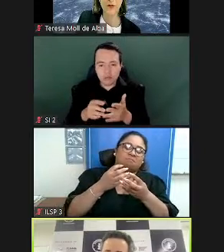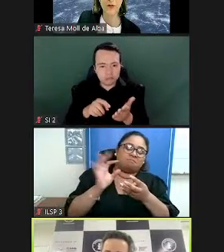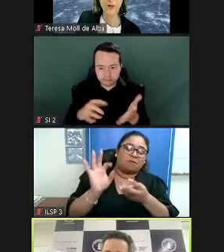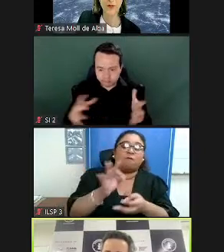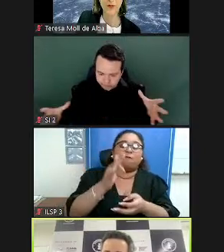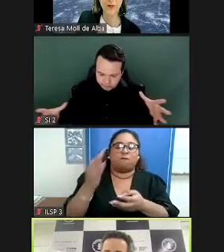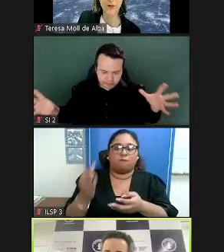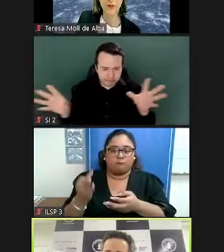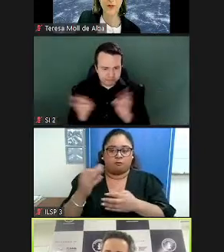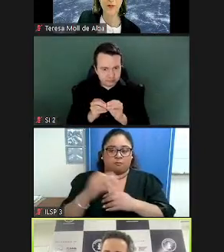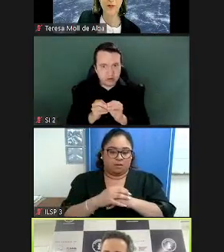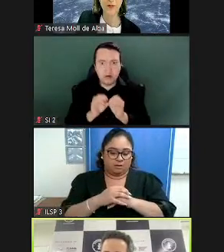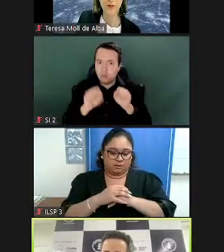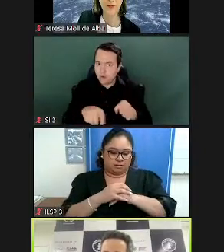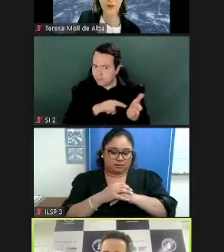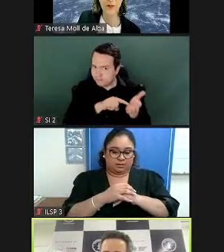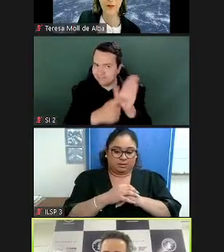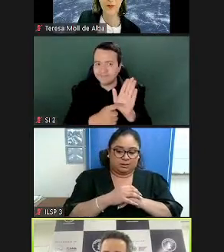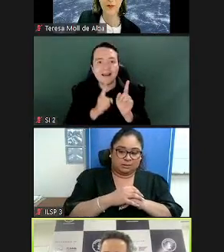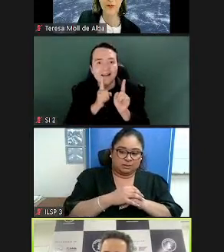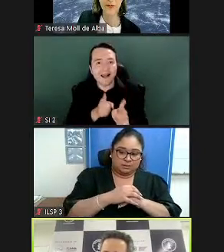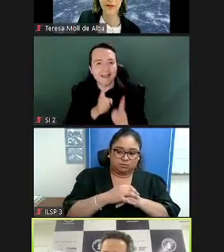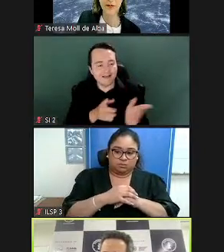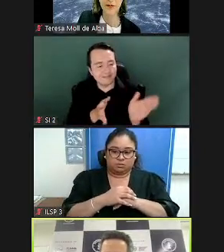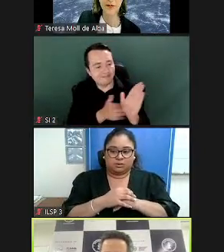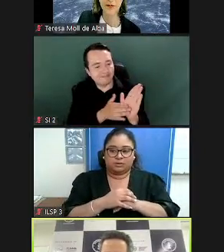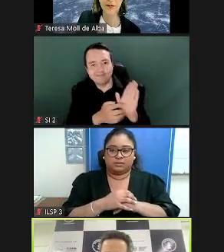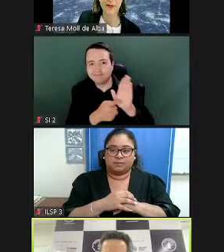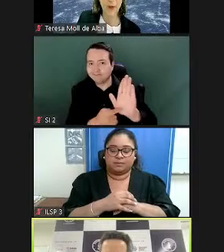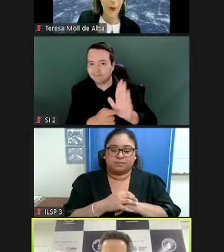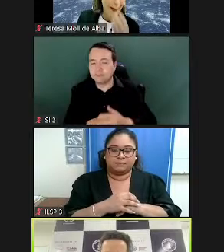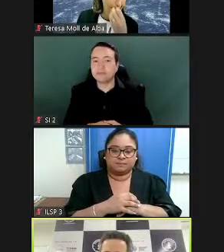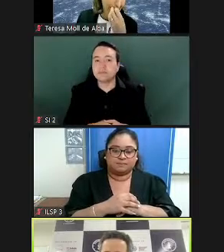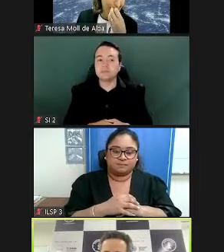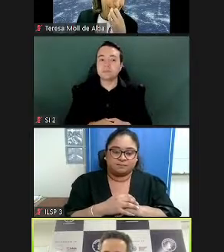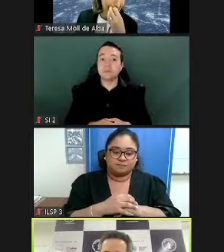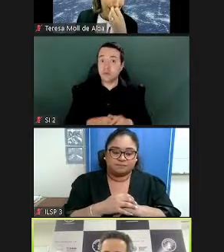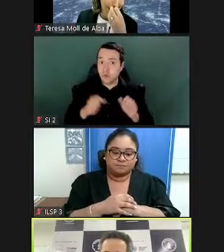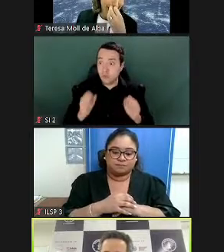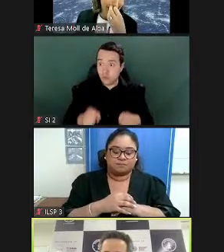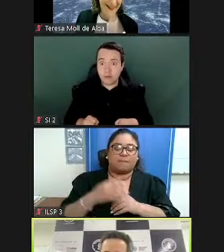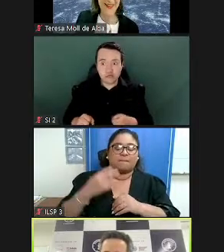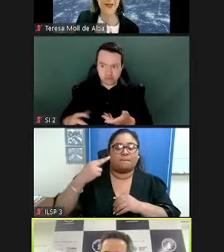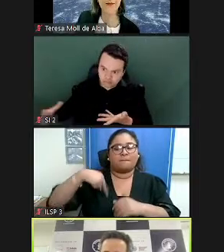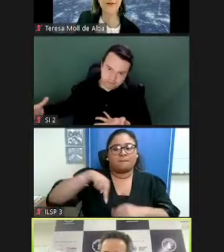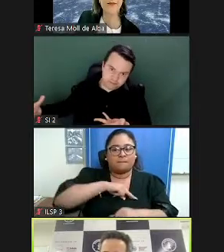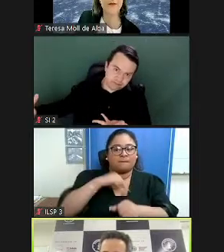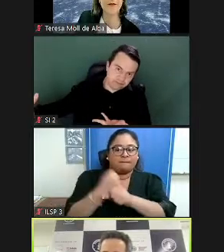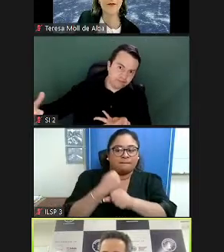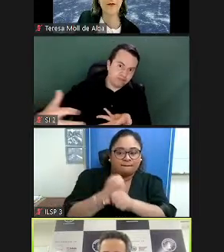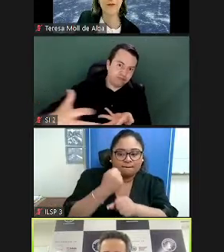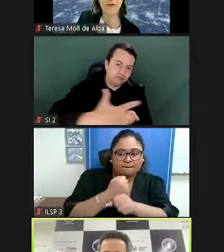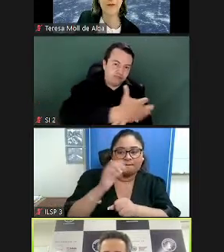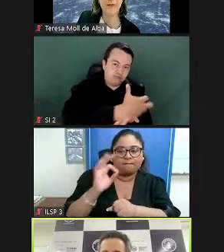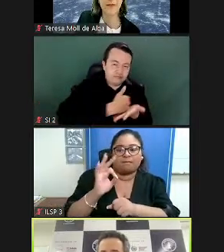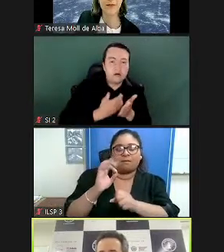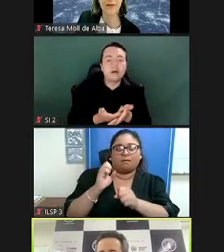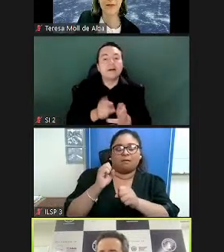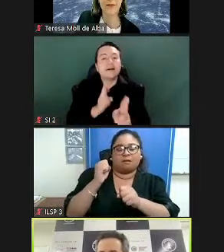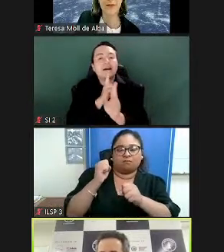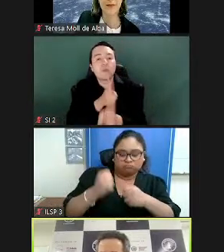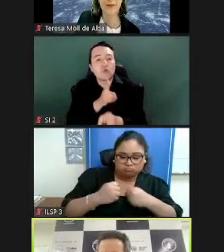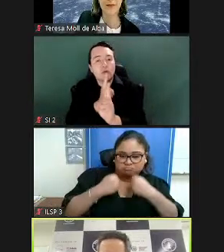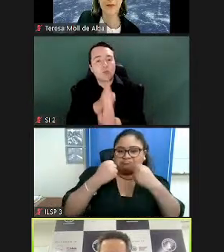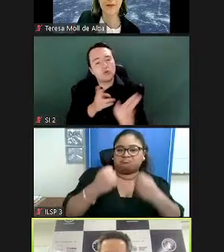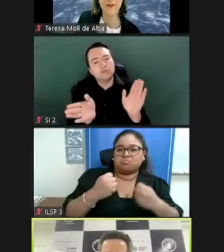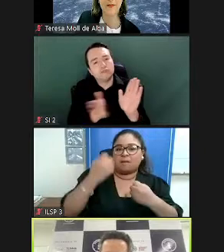we cannot visualize realities as a region and world community we have the potential of generating reports that allow us to generate a